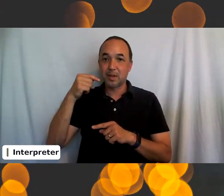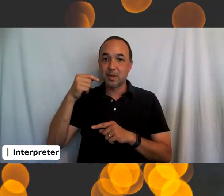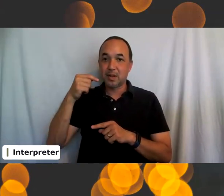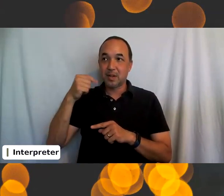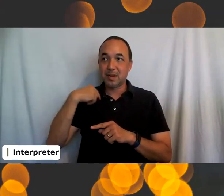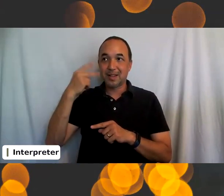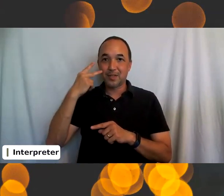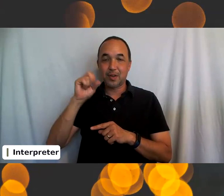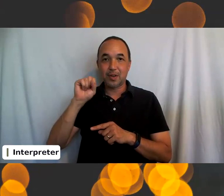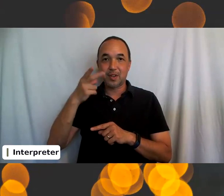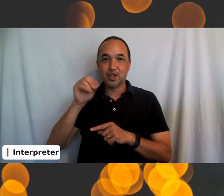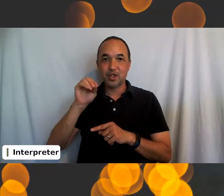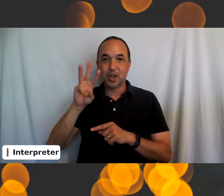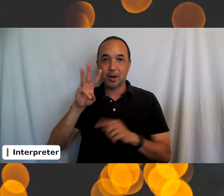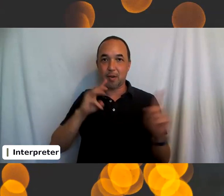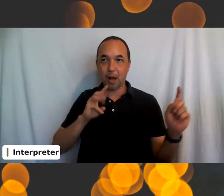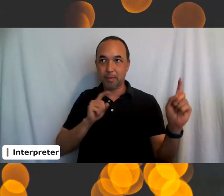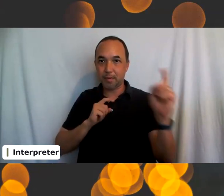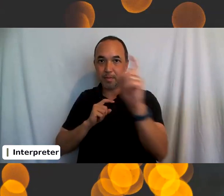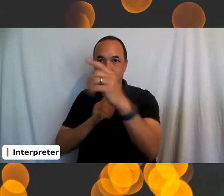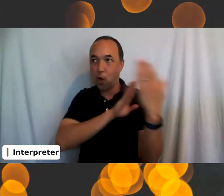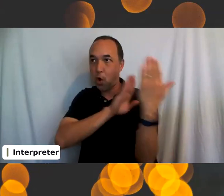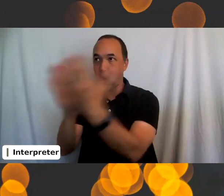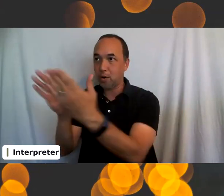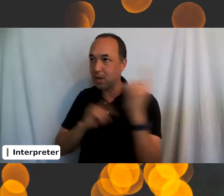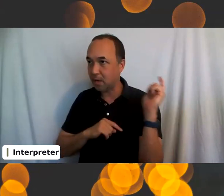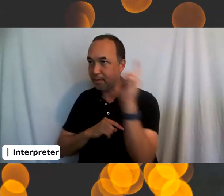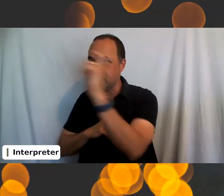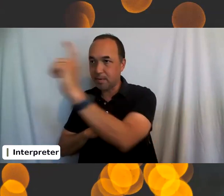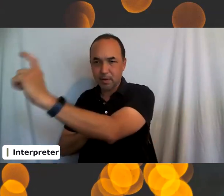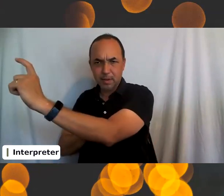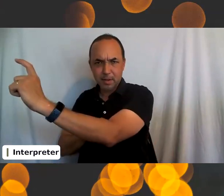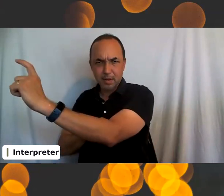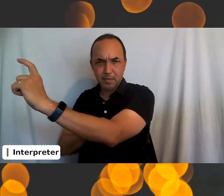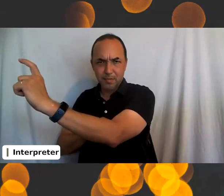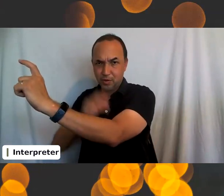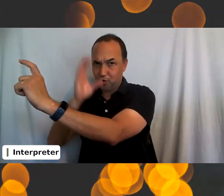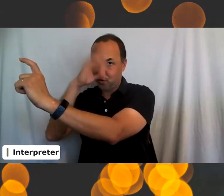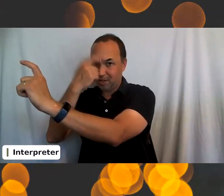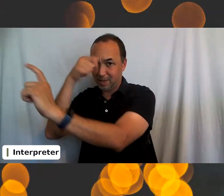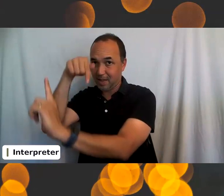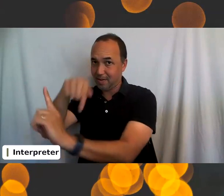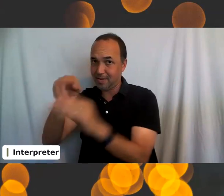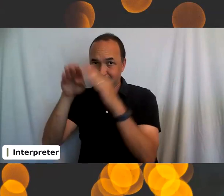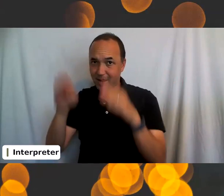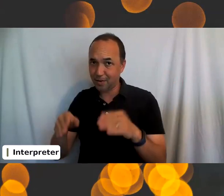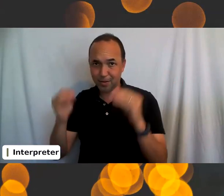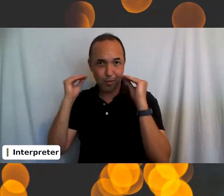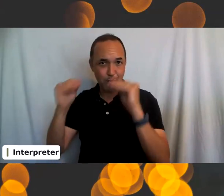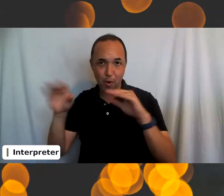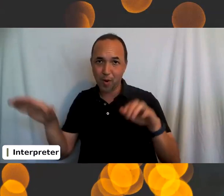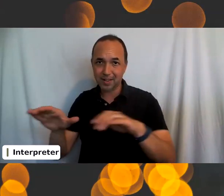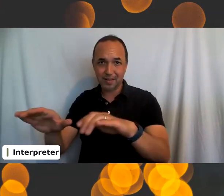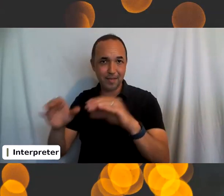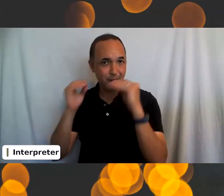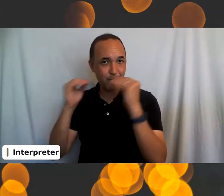hallway. And I thought, that's strange, because my house is very much not haunted. I'd never had any activity there.